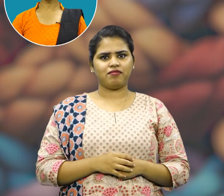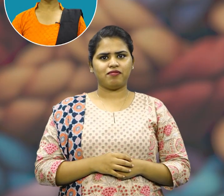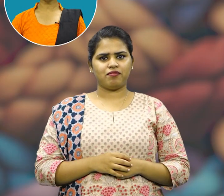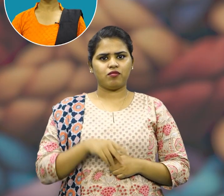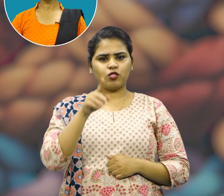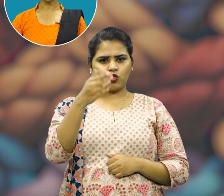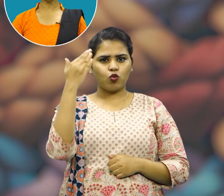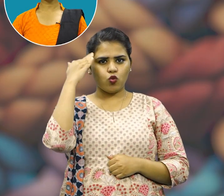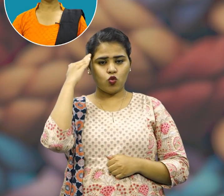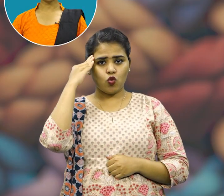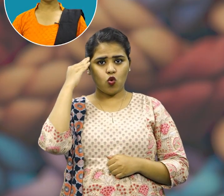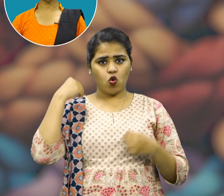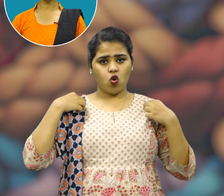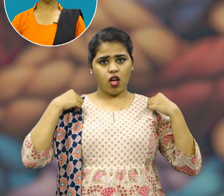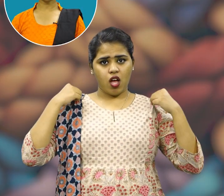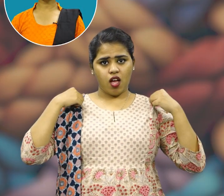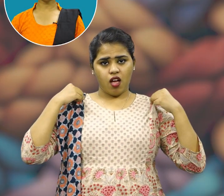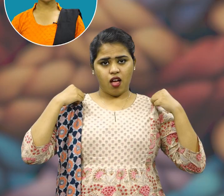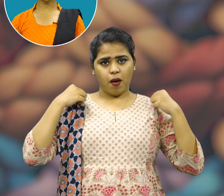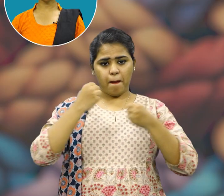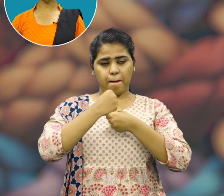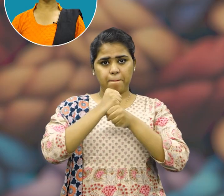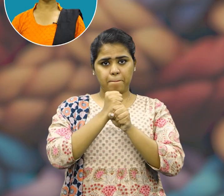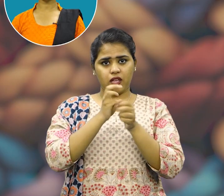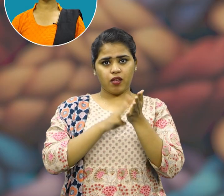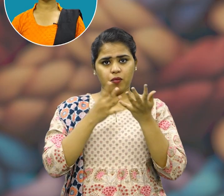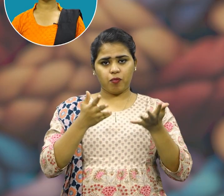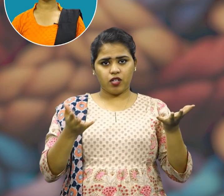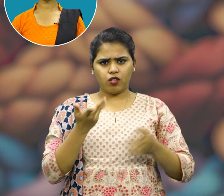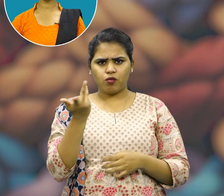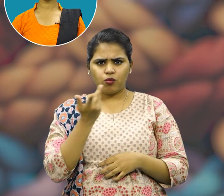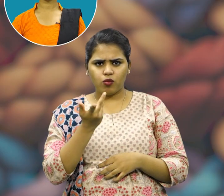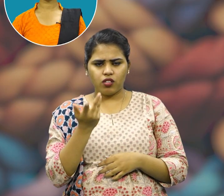Do you know what is the material used for this shirt?